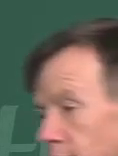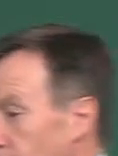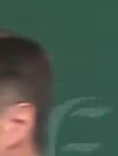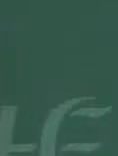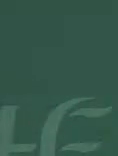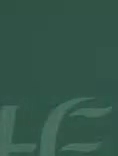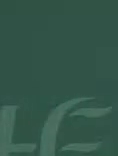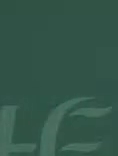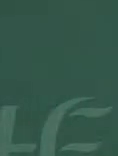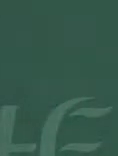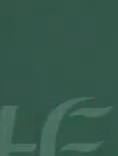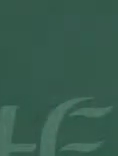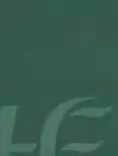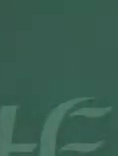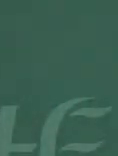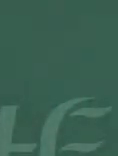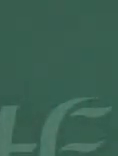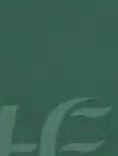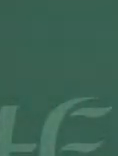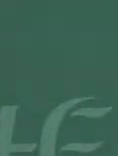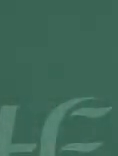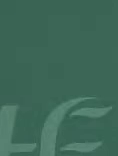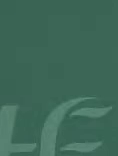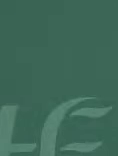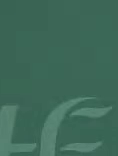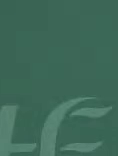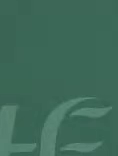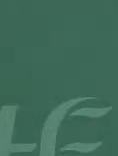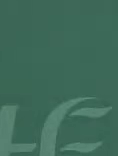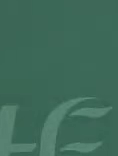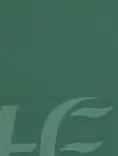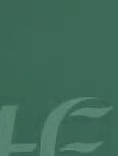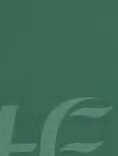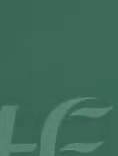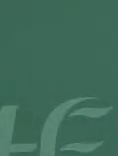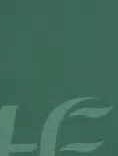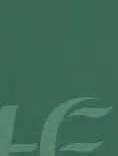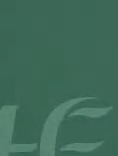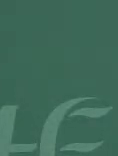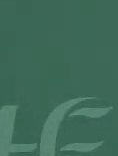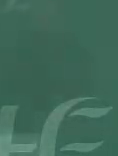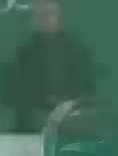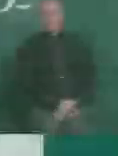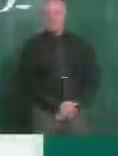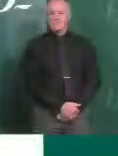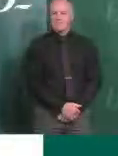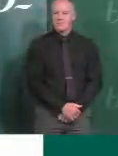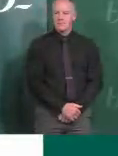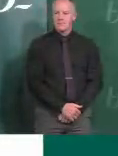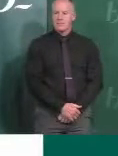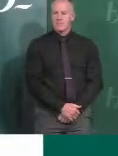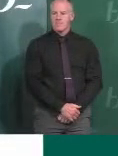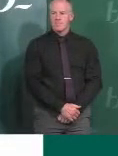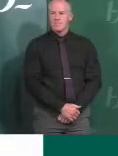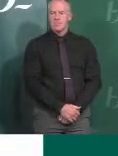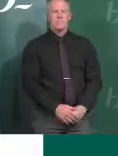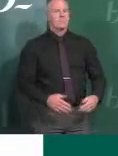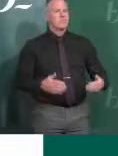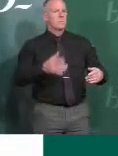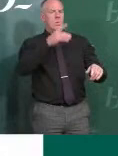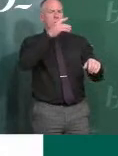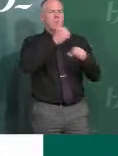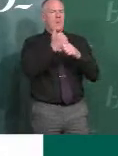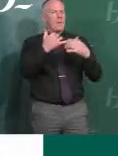Thank you, Lucy. So I'll just bring you briefly through